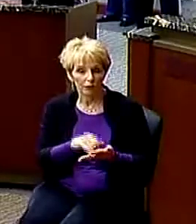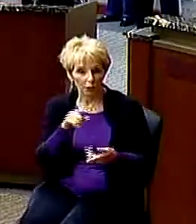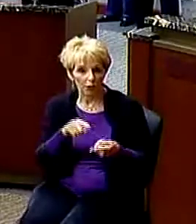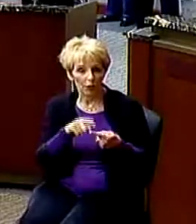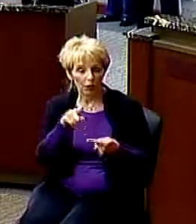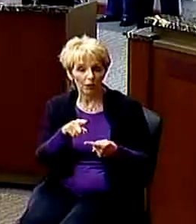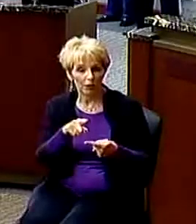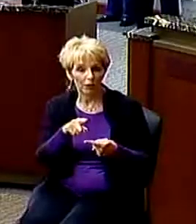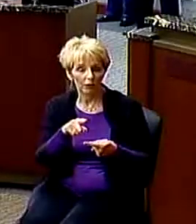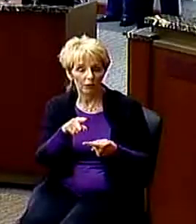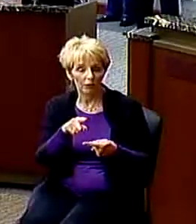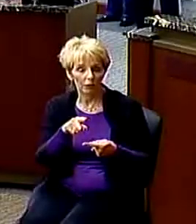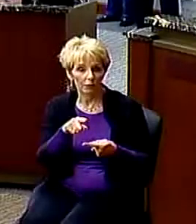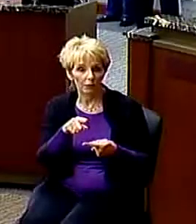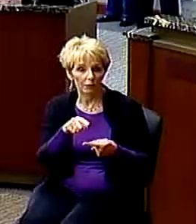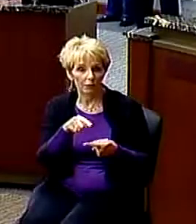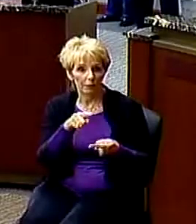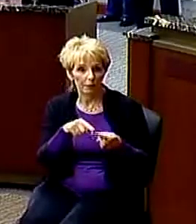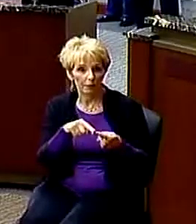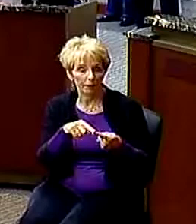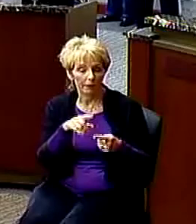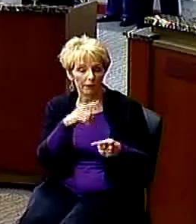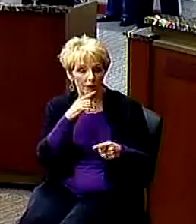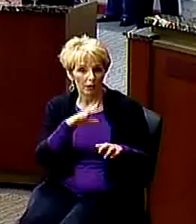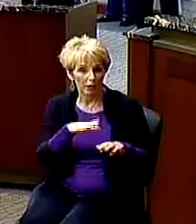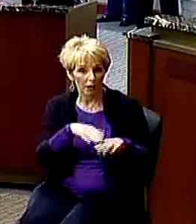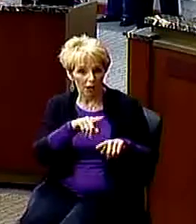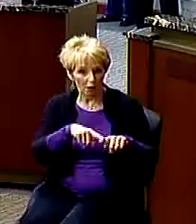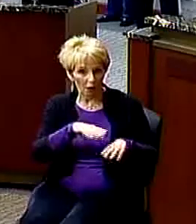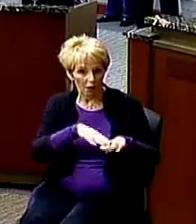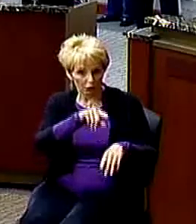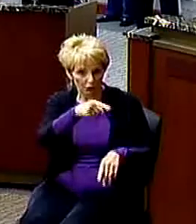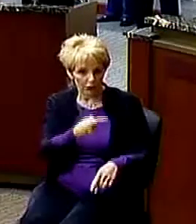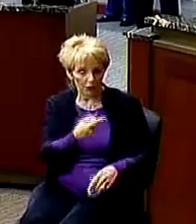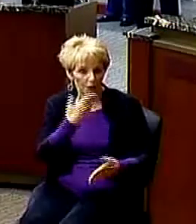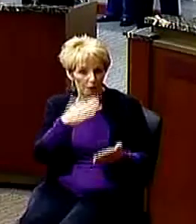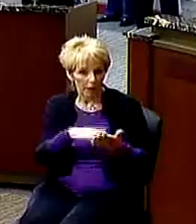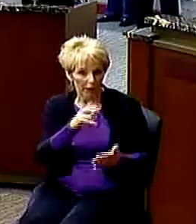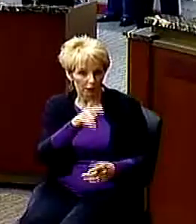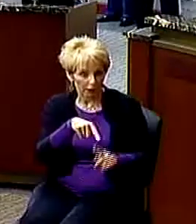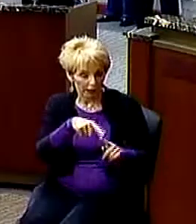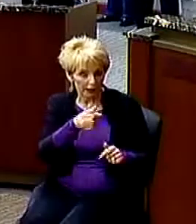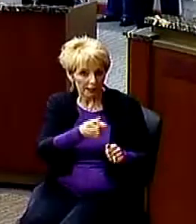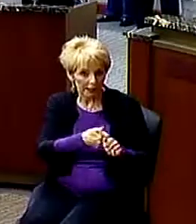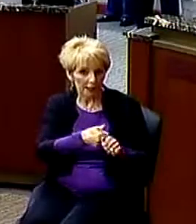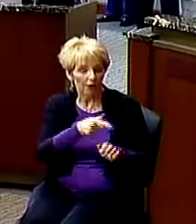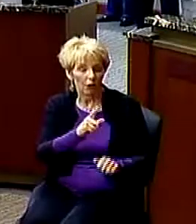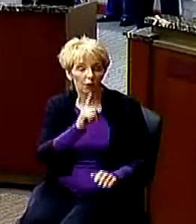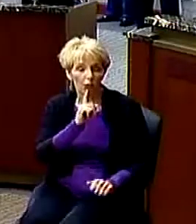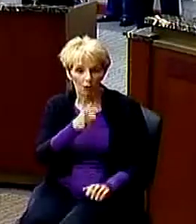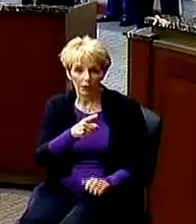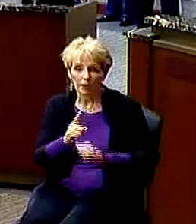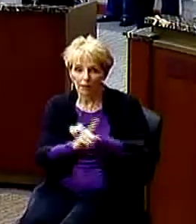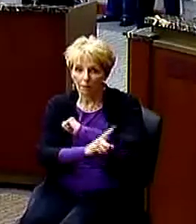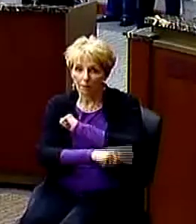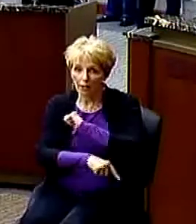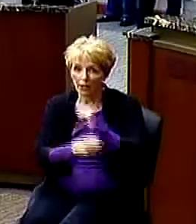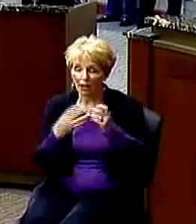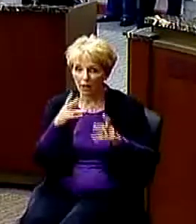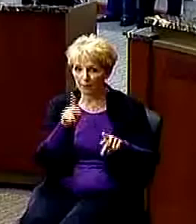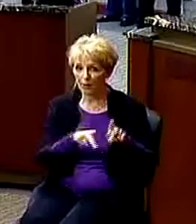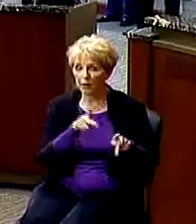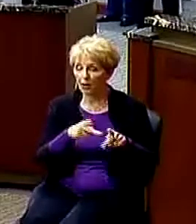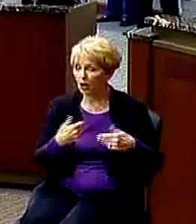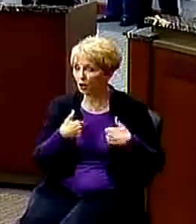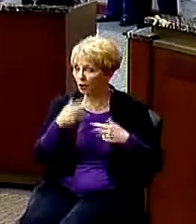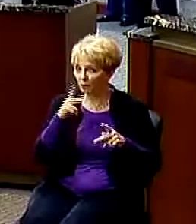you rely on credit just by itself, it really penalizes a lot of people.